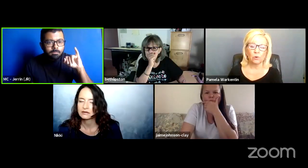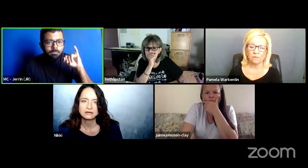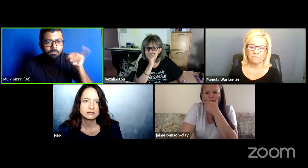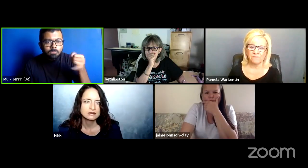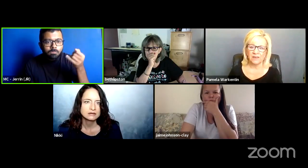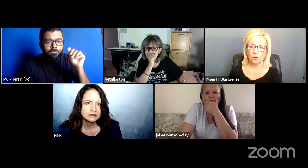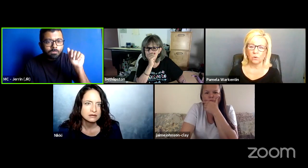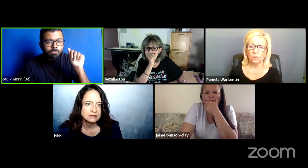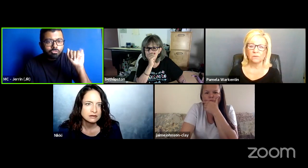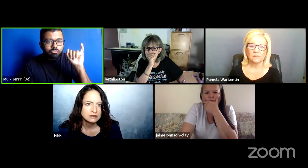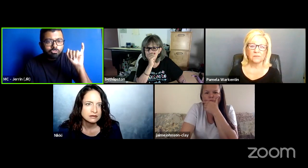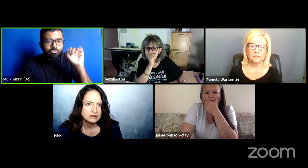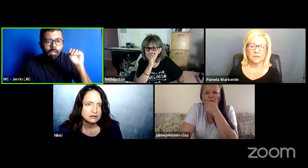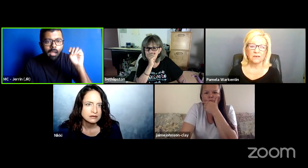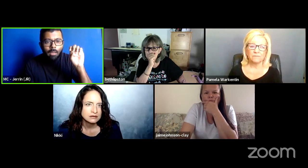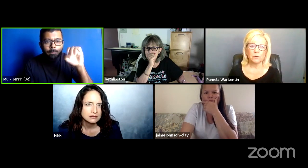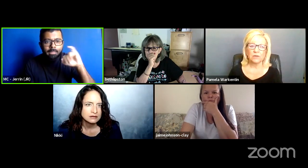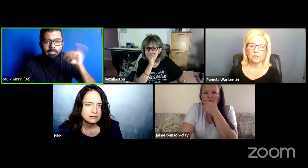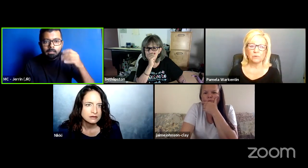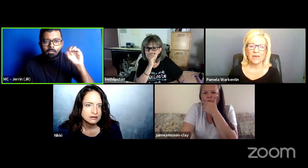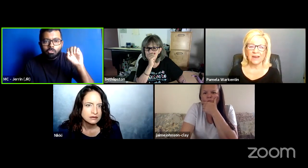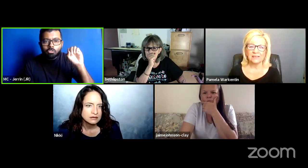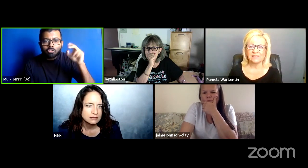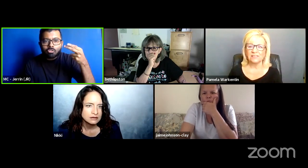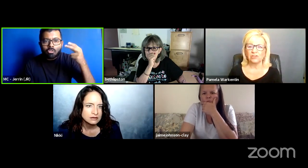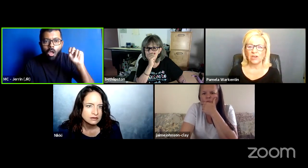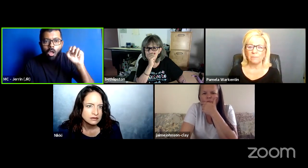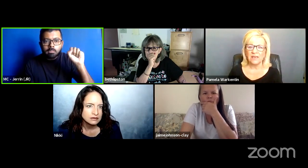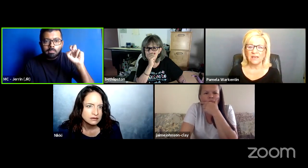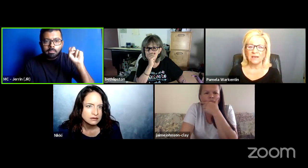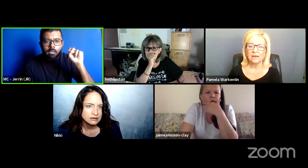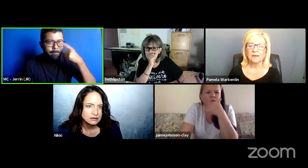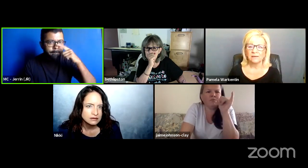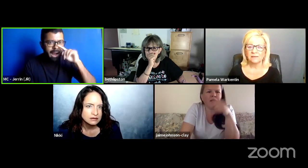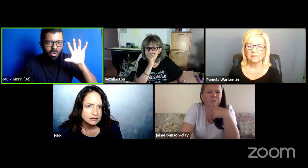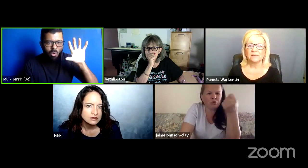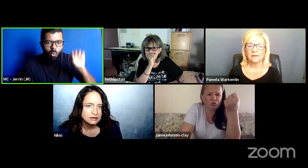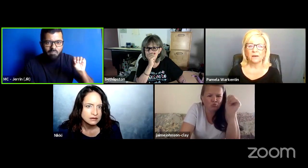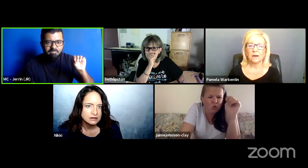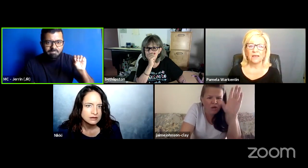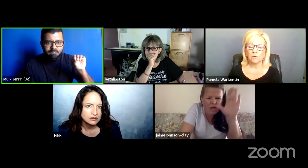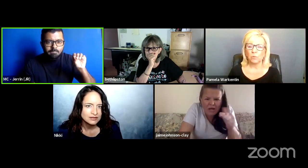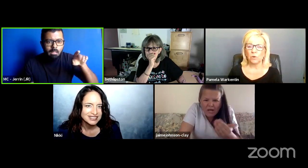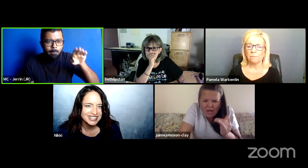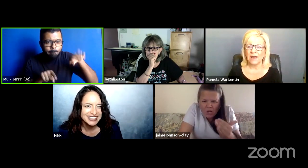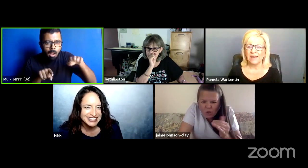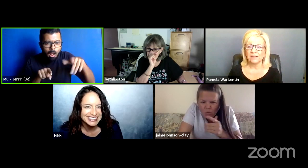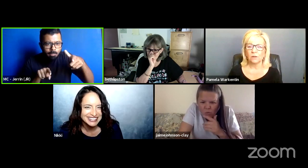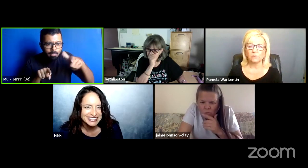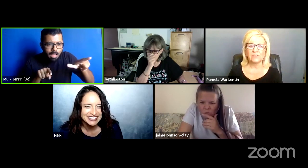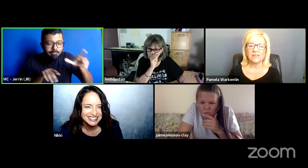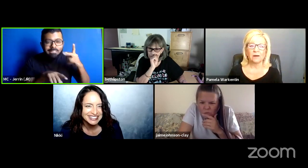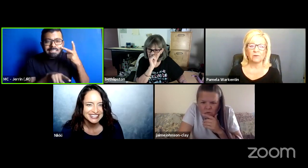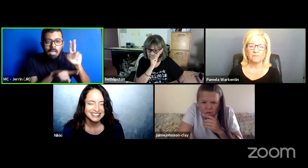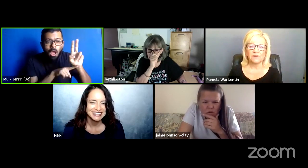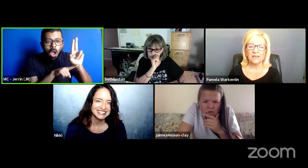video. If you can do that, I still see Jamie. If you wouldn't mind closing out your